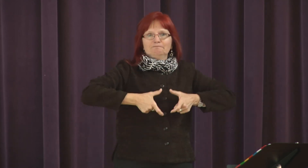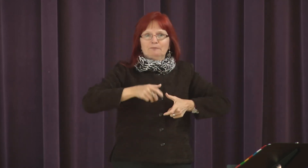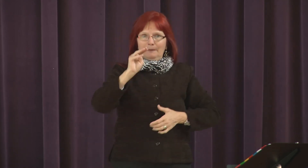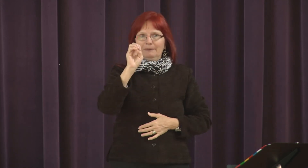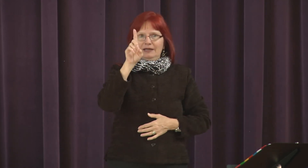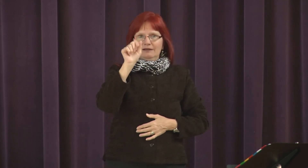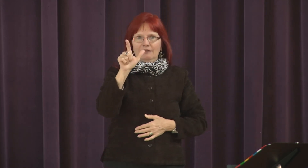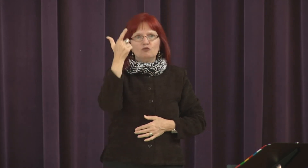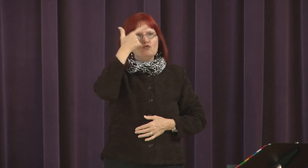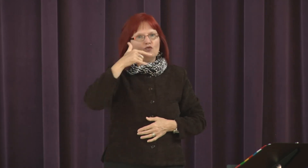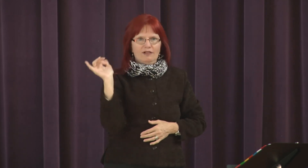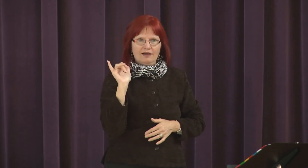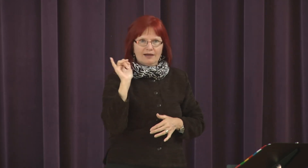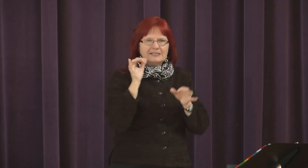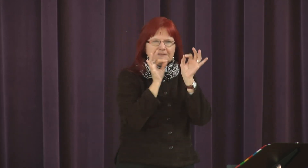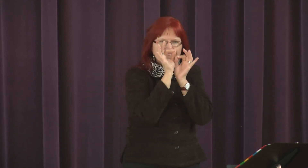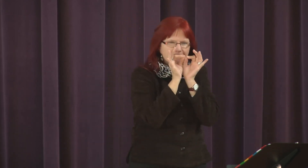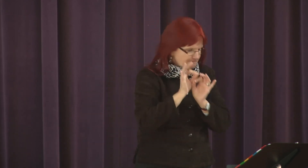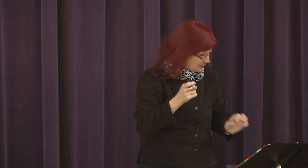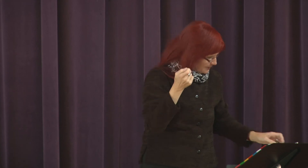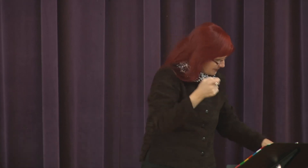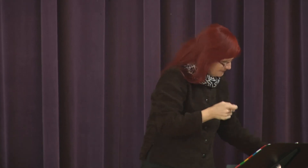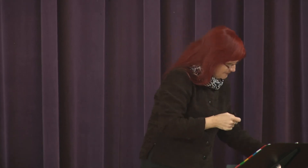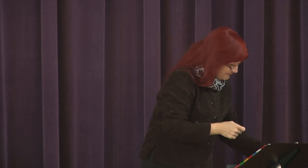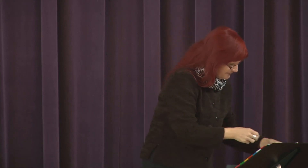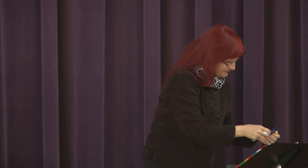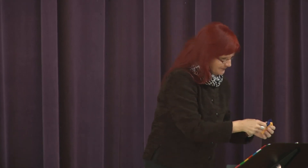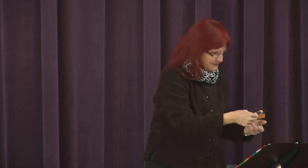I would like to explain a little bit about the medallion and what it looks like.